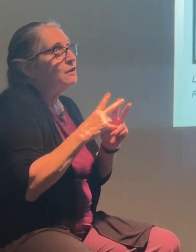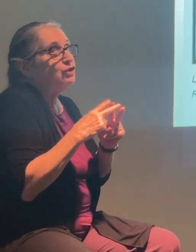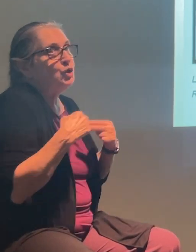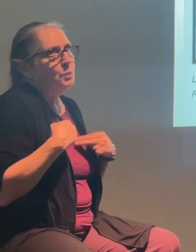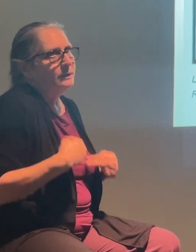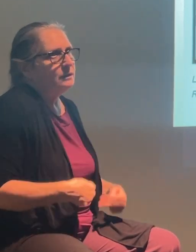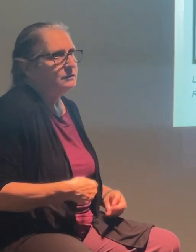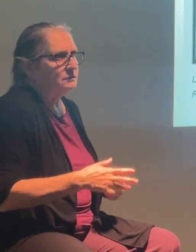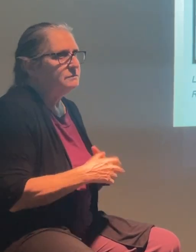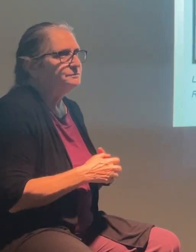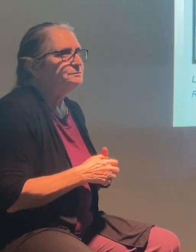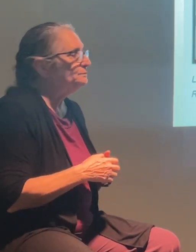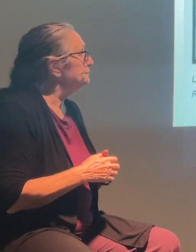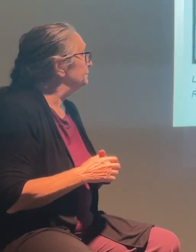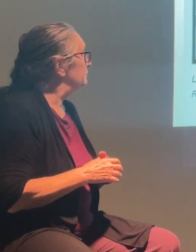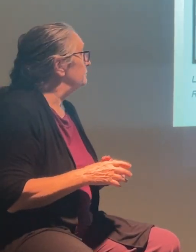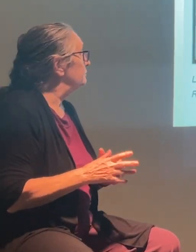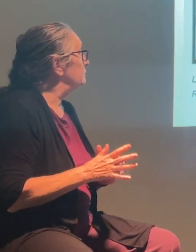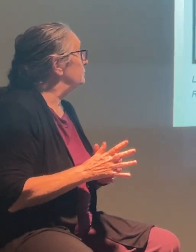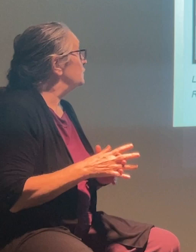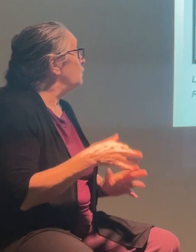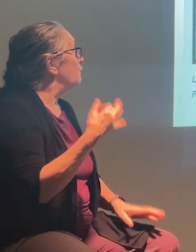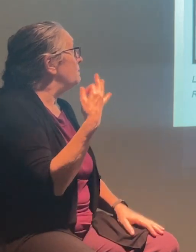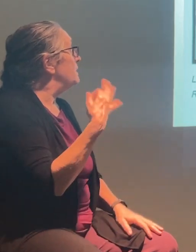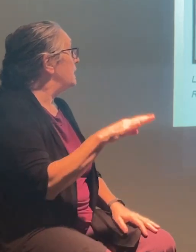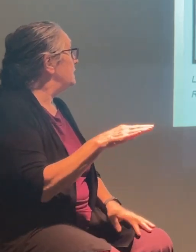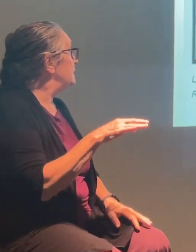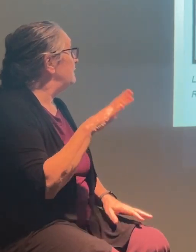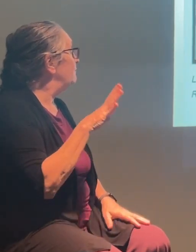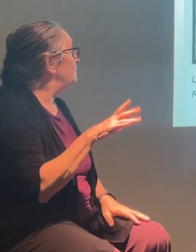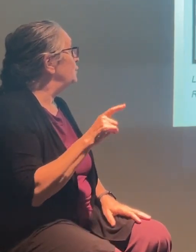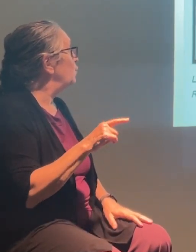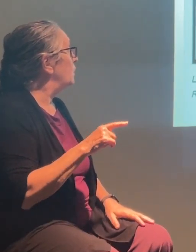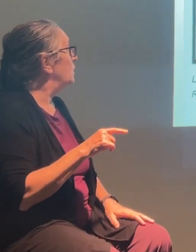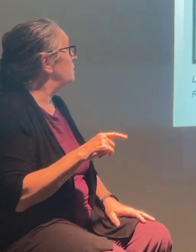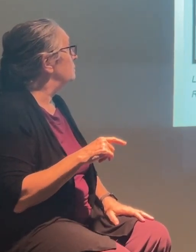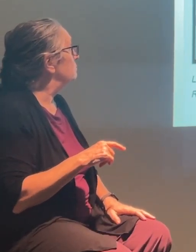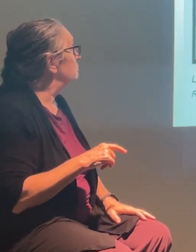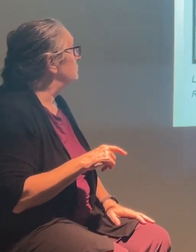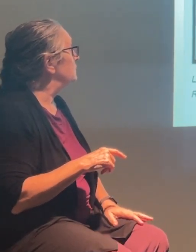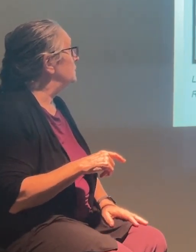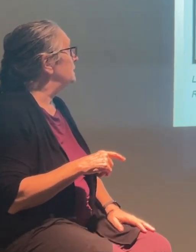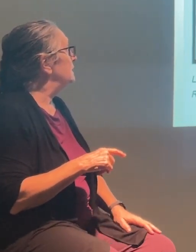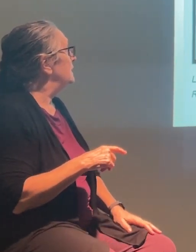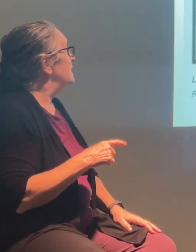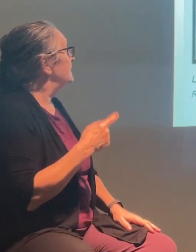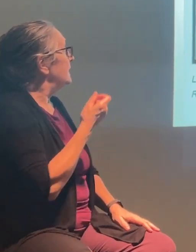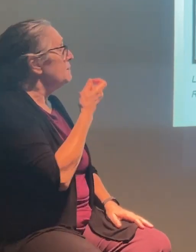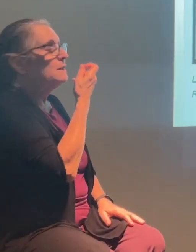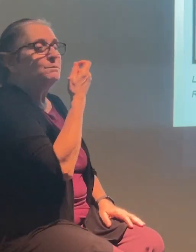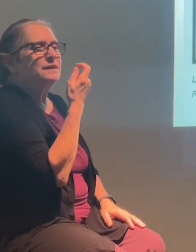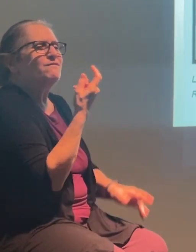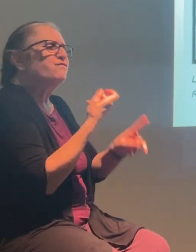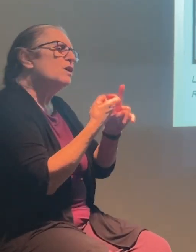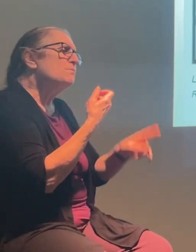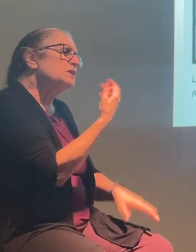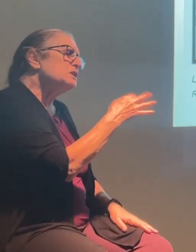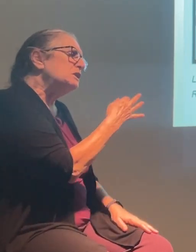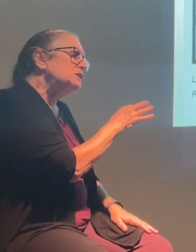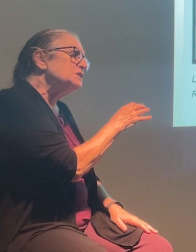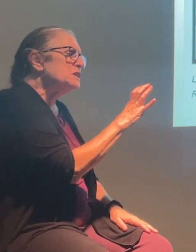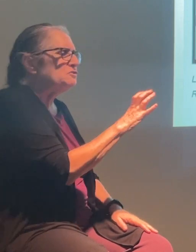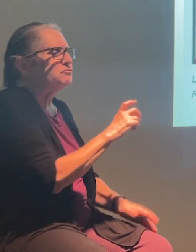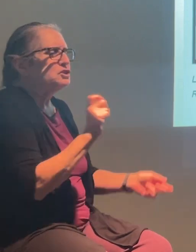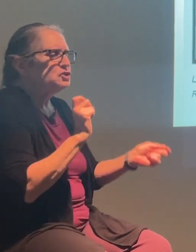So forgotten photographers, the one from 1951. And you could see you have a little bit of everything, things from 19th century, turn of the century,